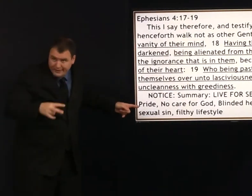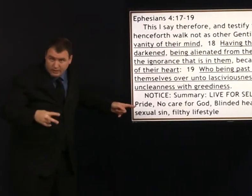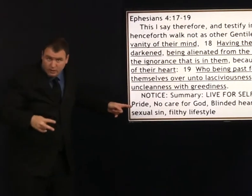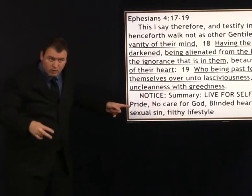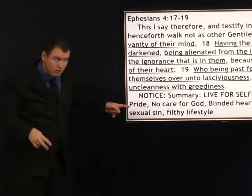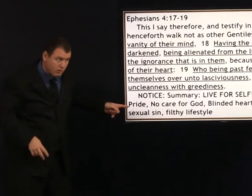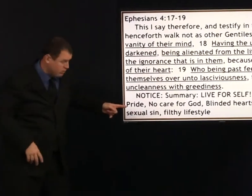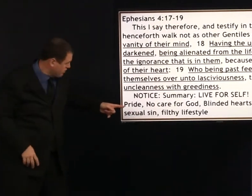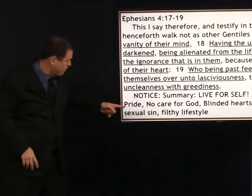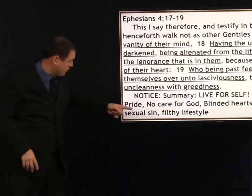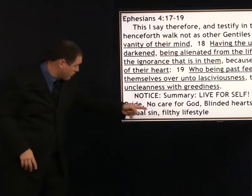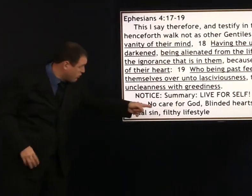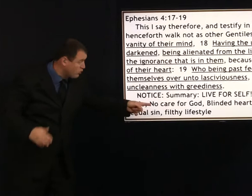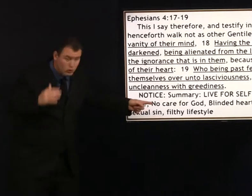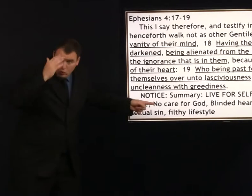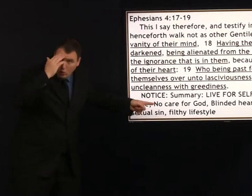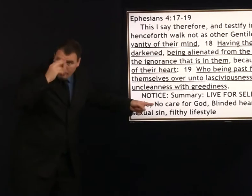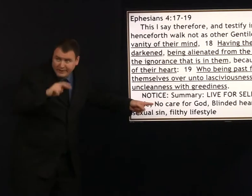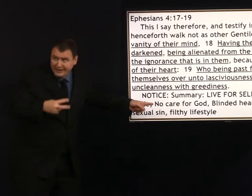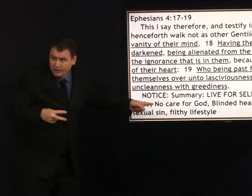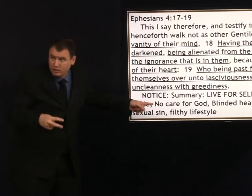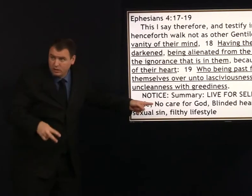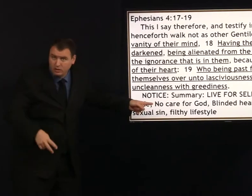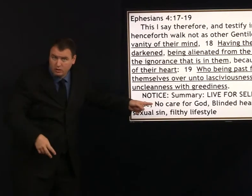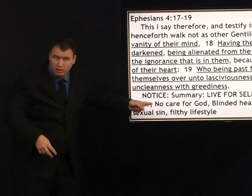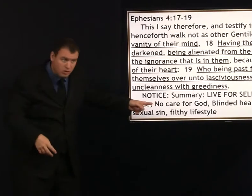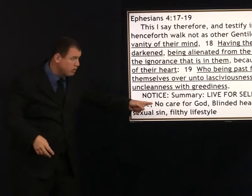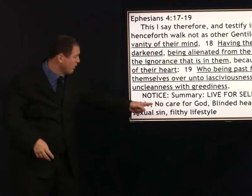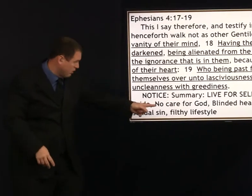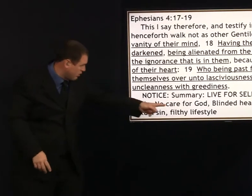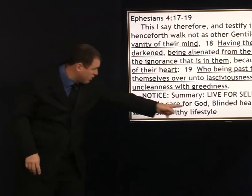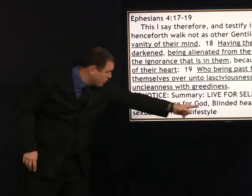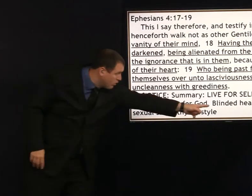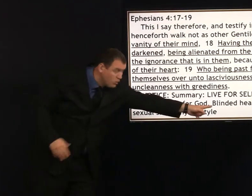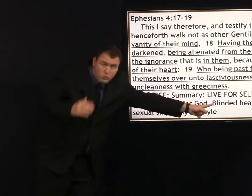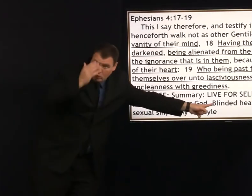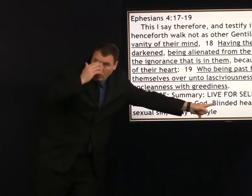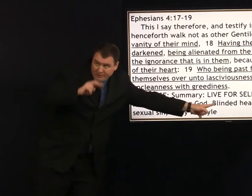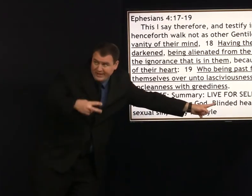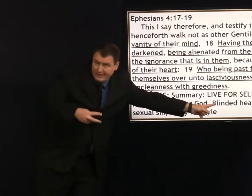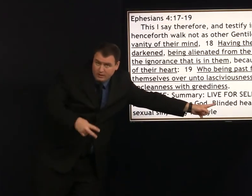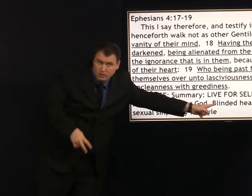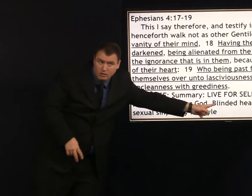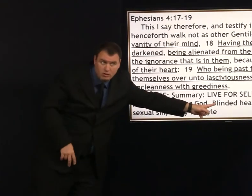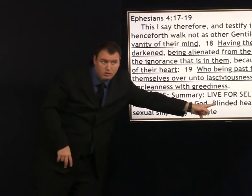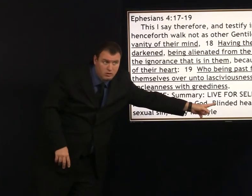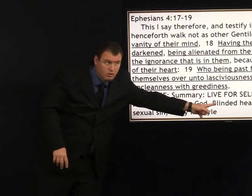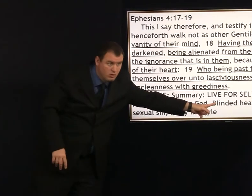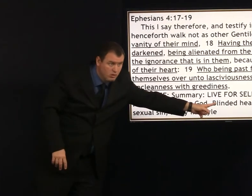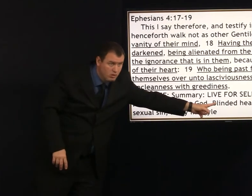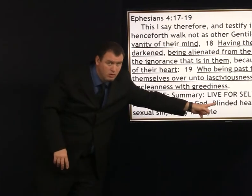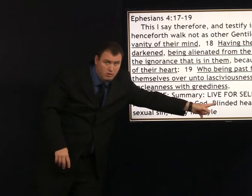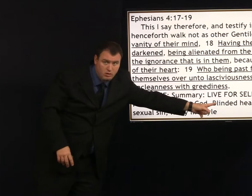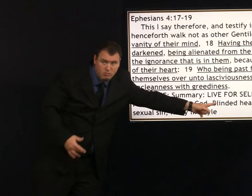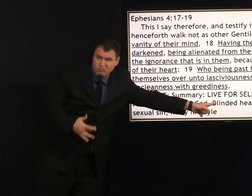They know that pride is a sin. You know that, right? You know that not caring about God is a sin. You know what this